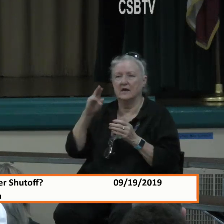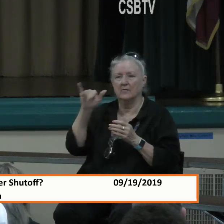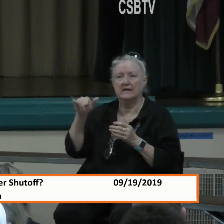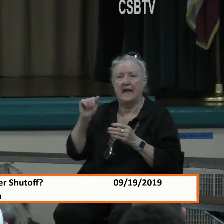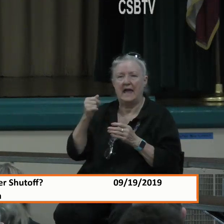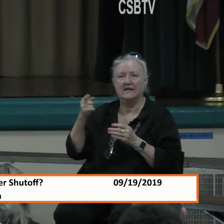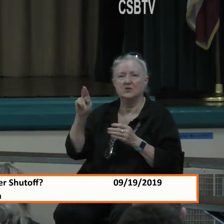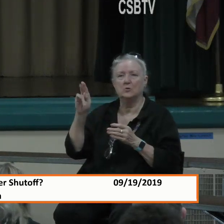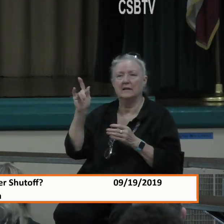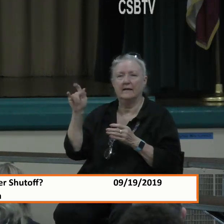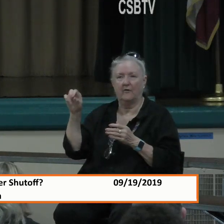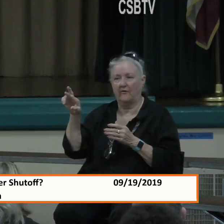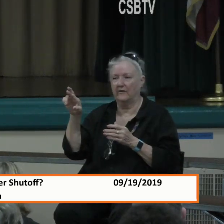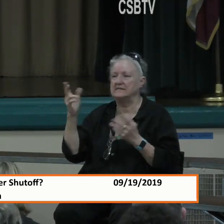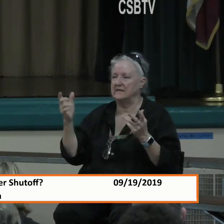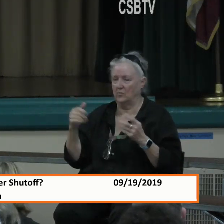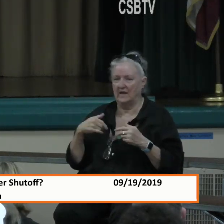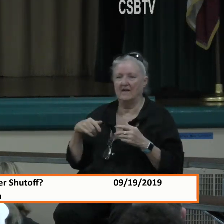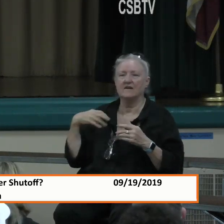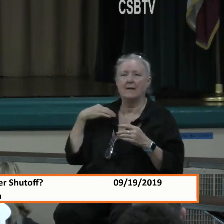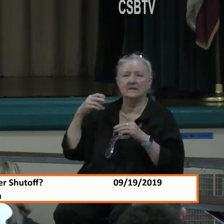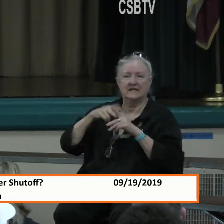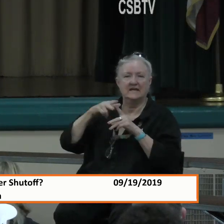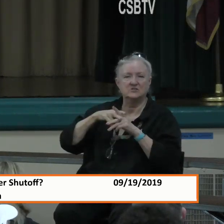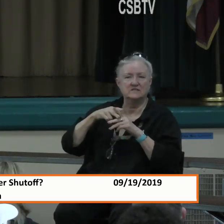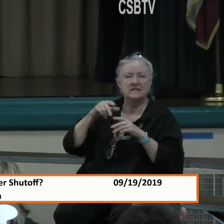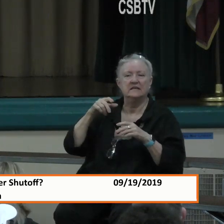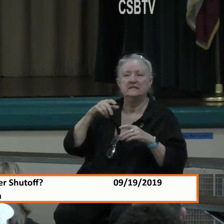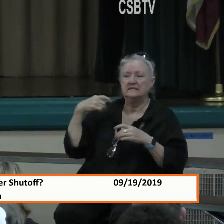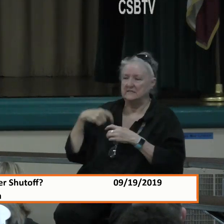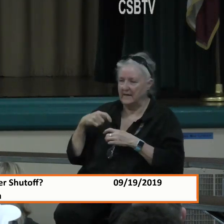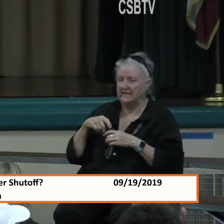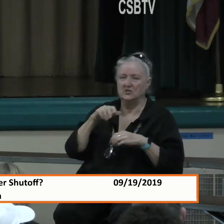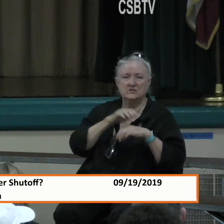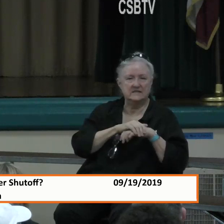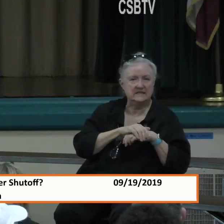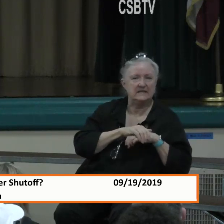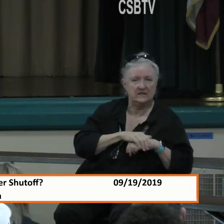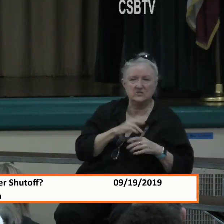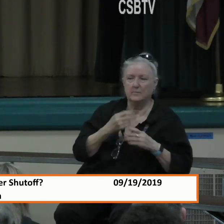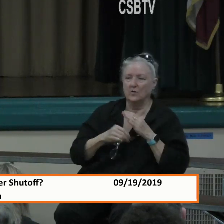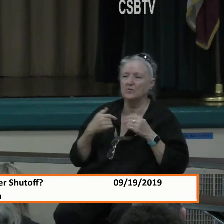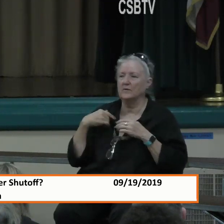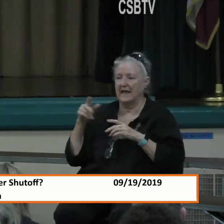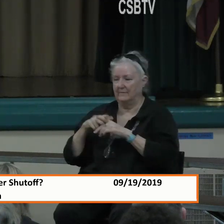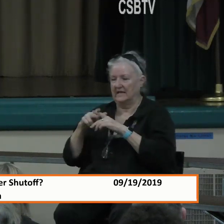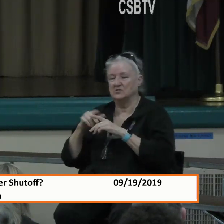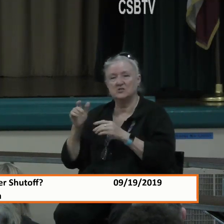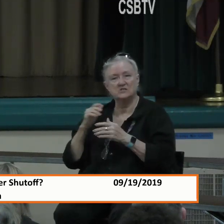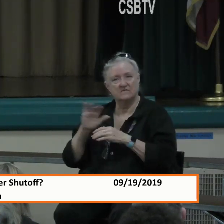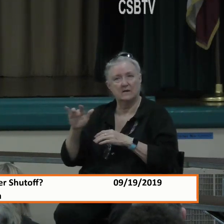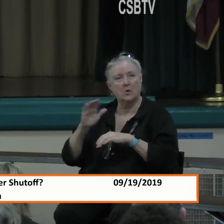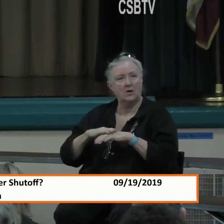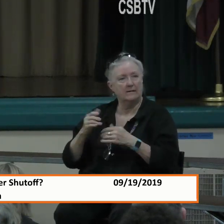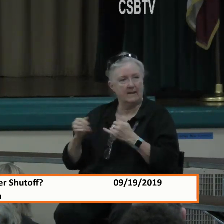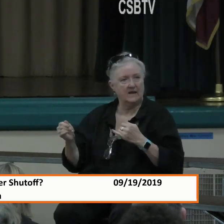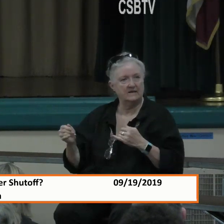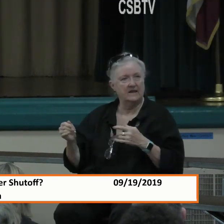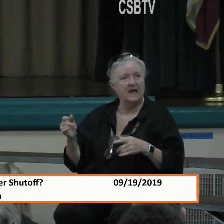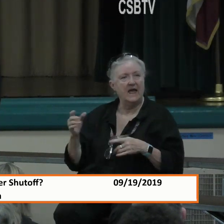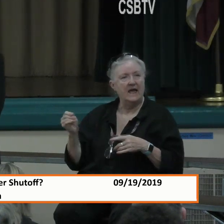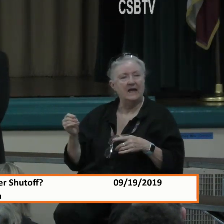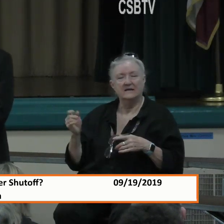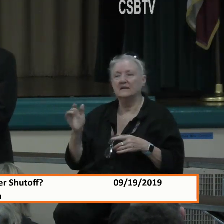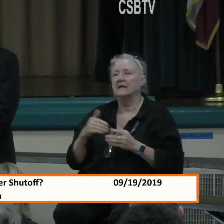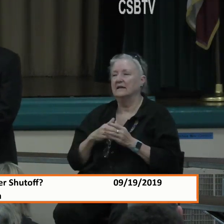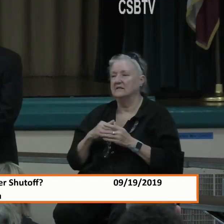here. We have medical baseline applications in both English and Spanish. The application's also available online. And again, it's